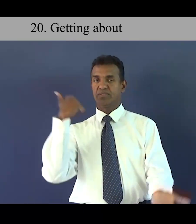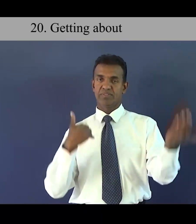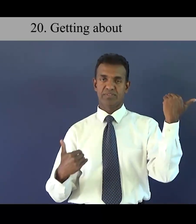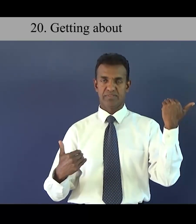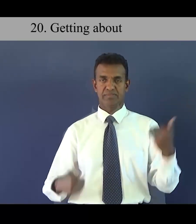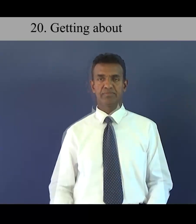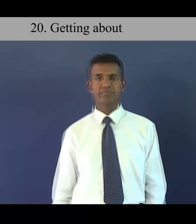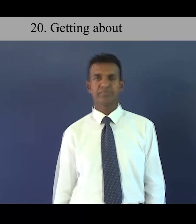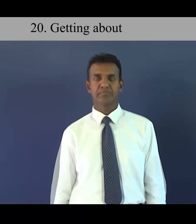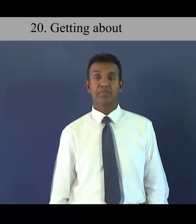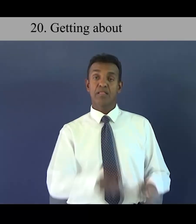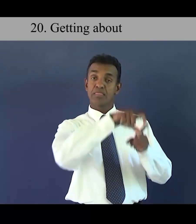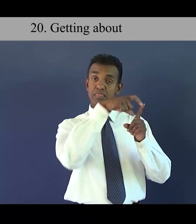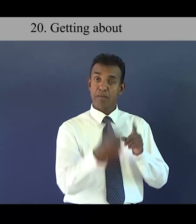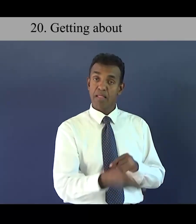much as possible.